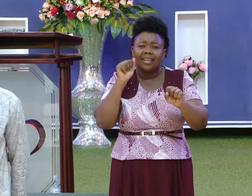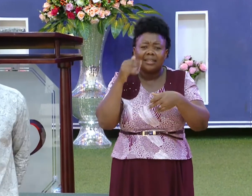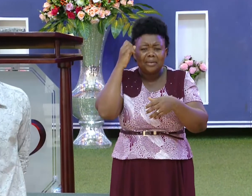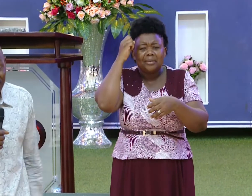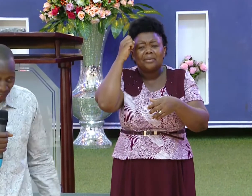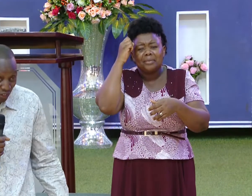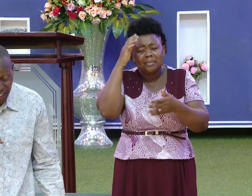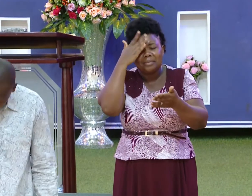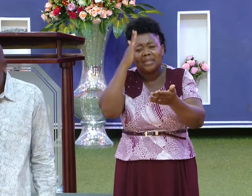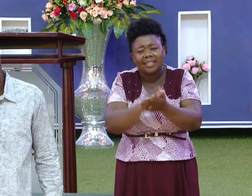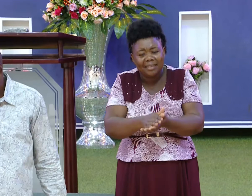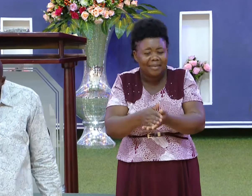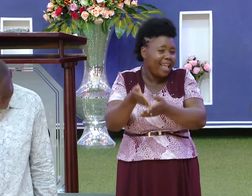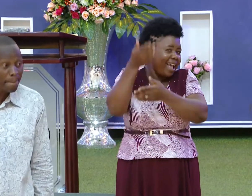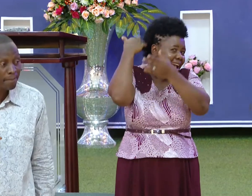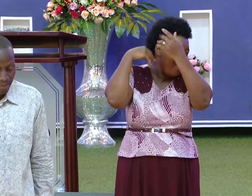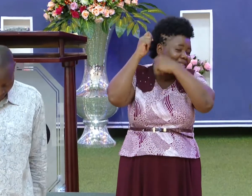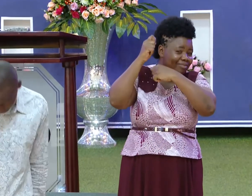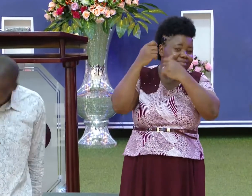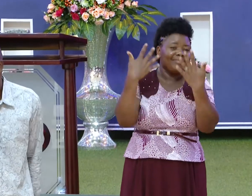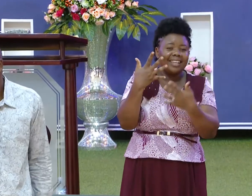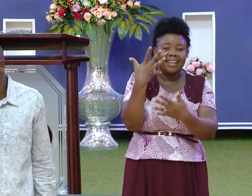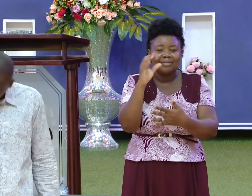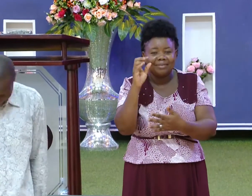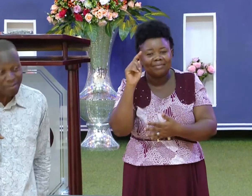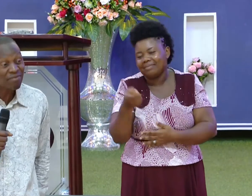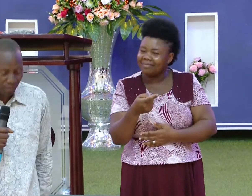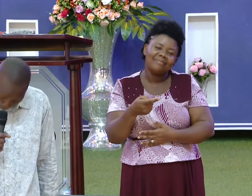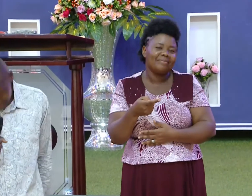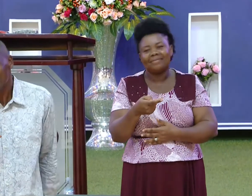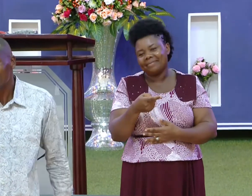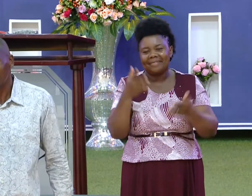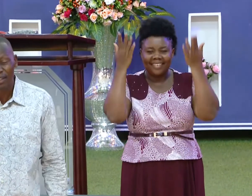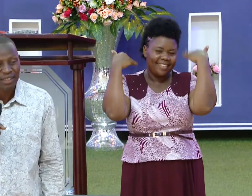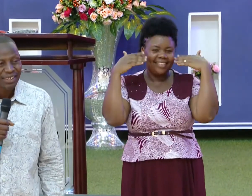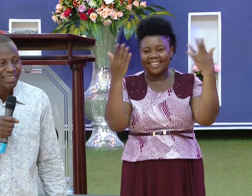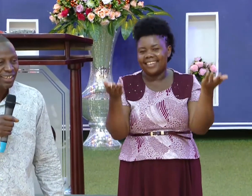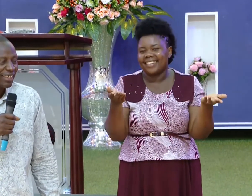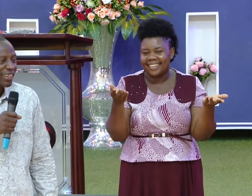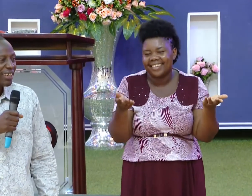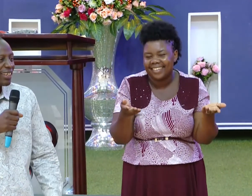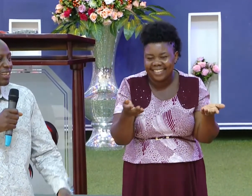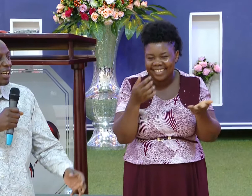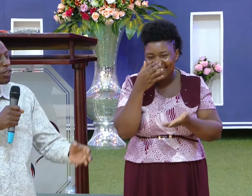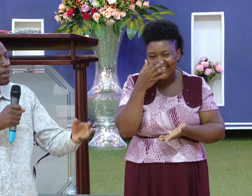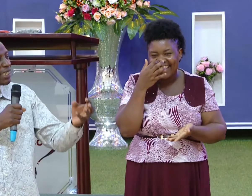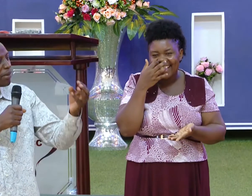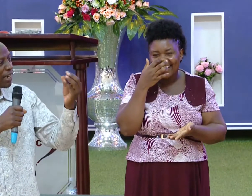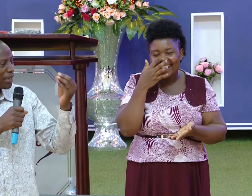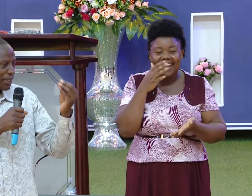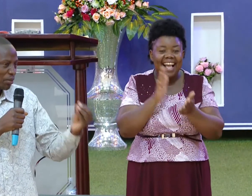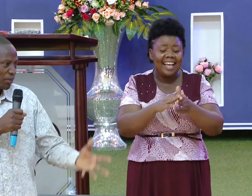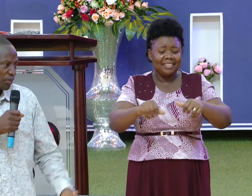me. Can you imagine that I now make hair for 50,000 as you shake your head?